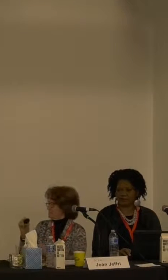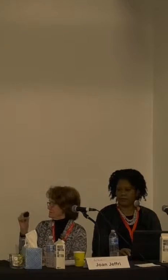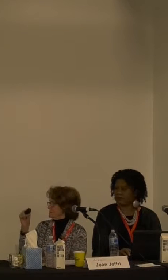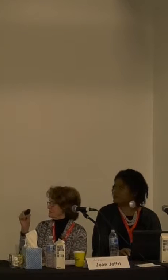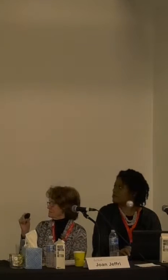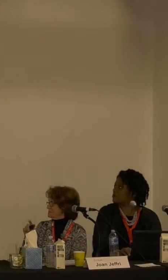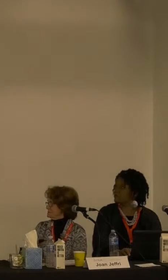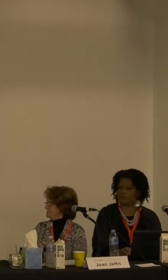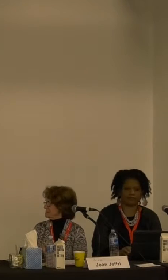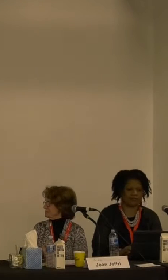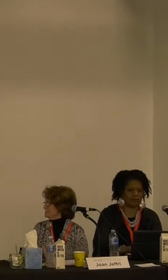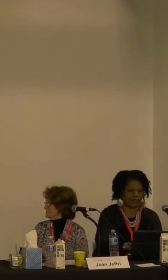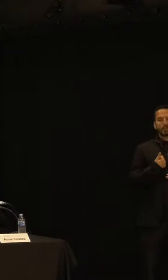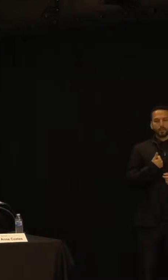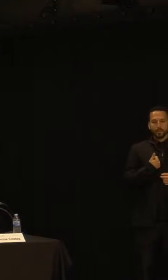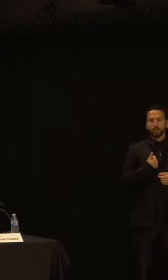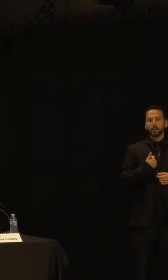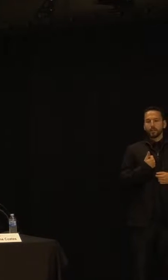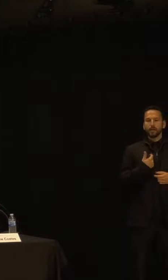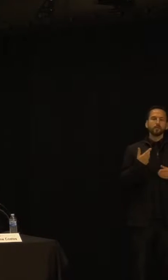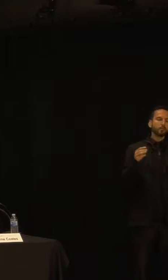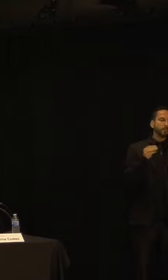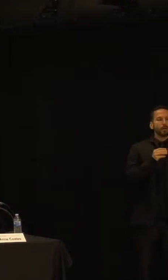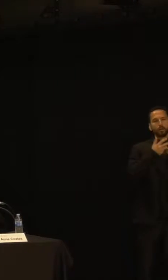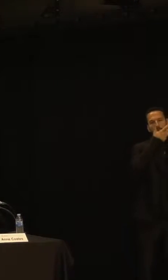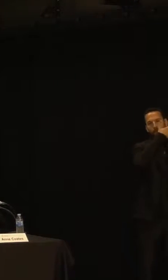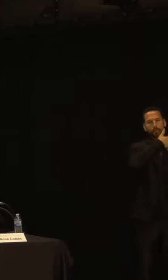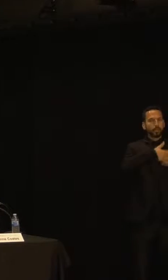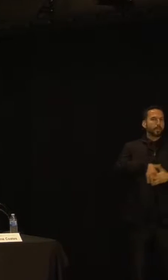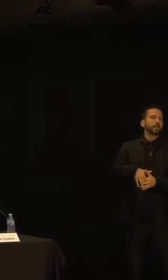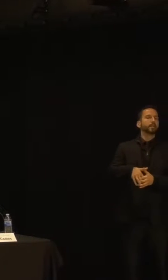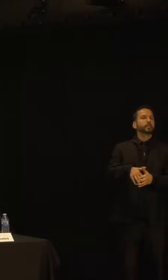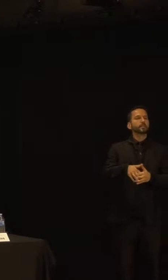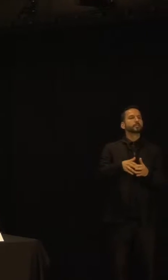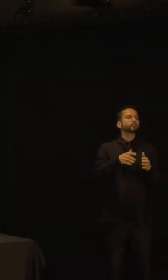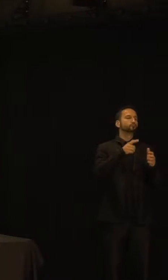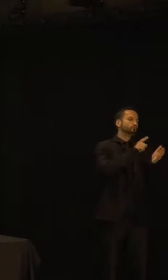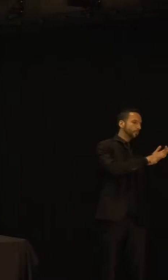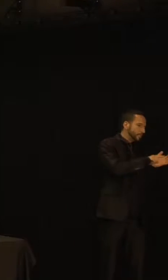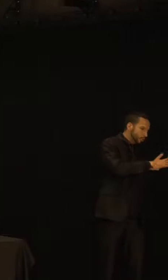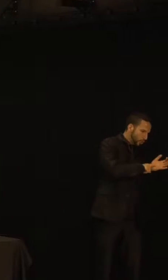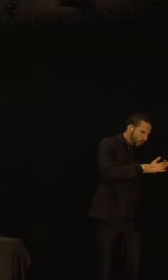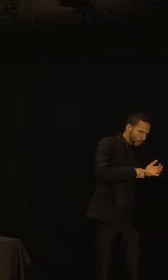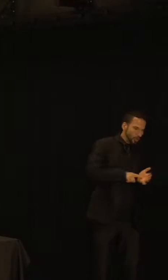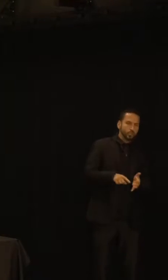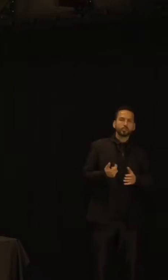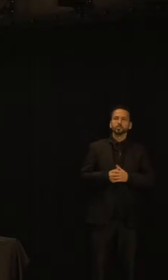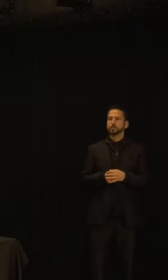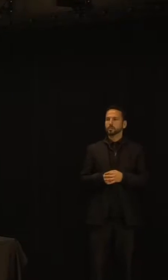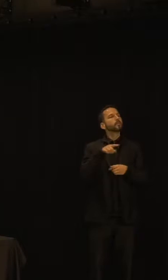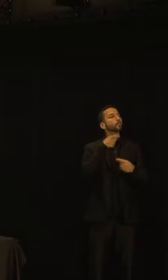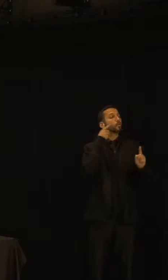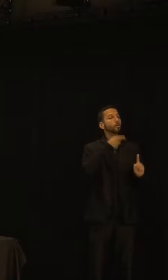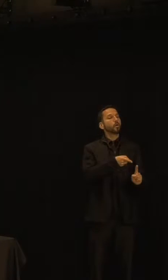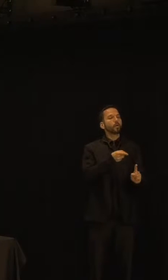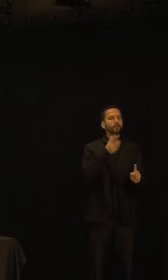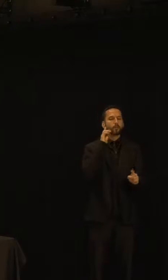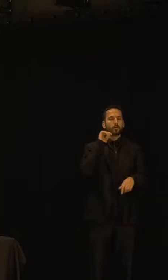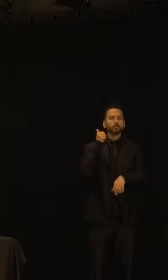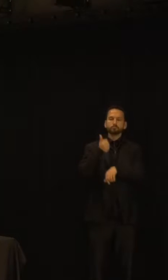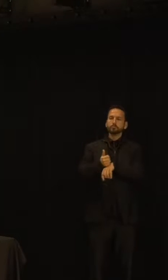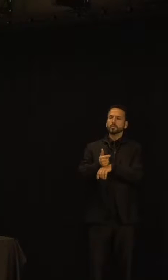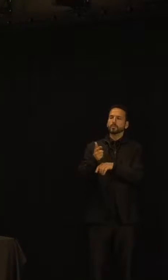our practice? So an example would be how to enrich our administrative workforce with intergenerational